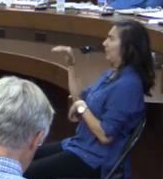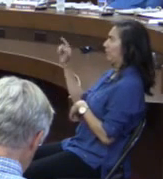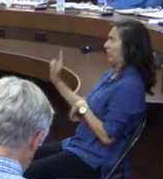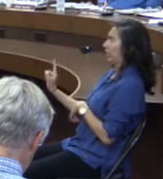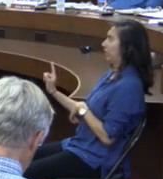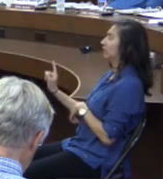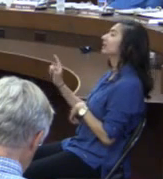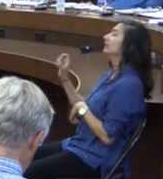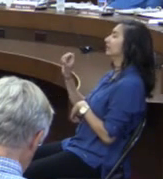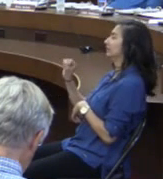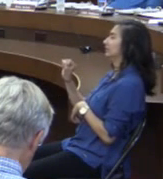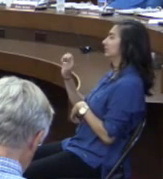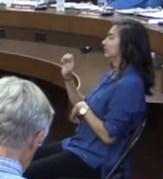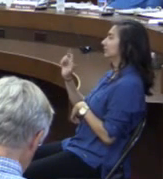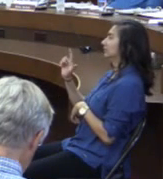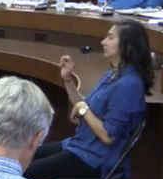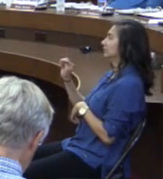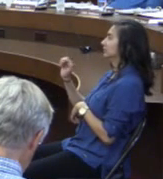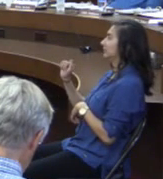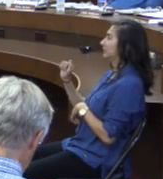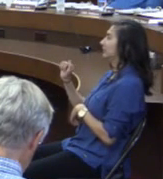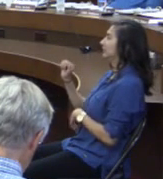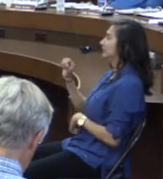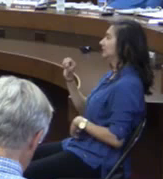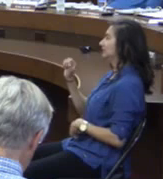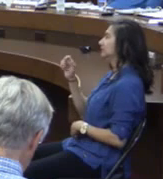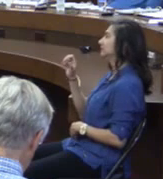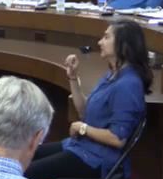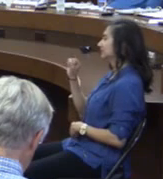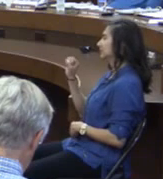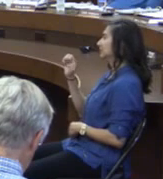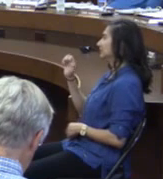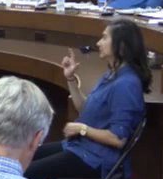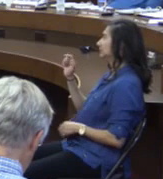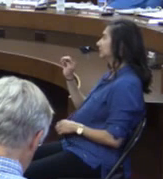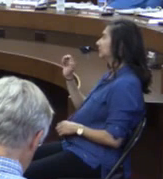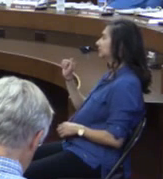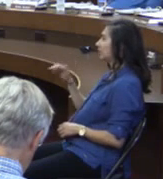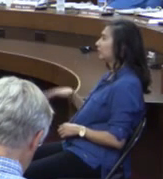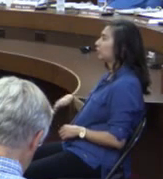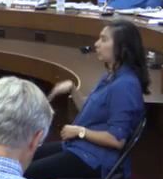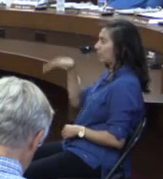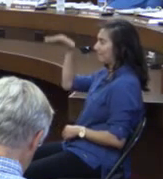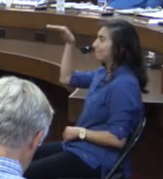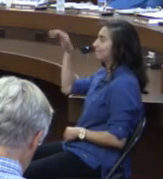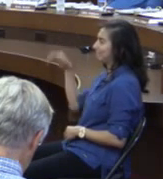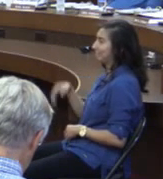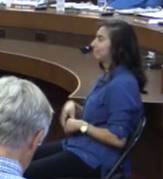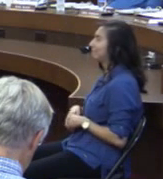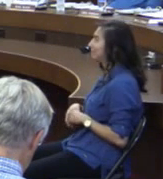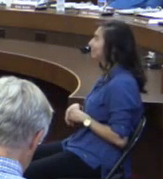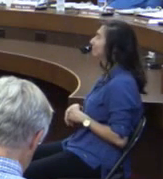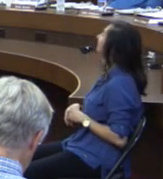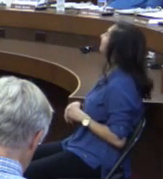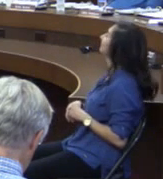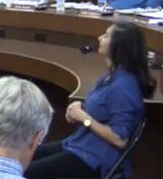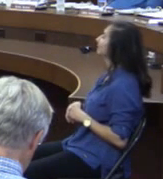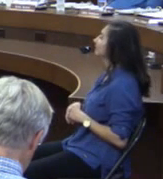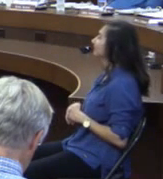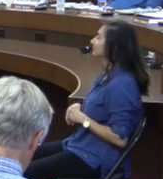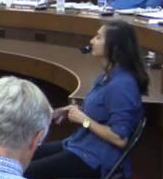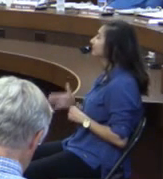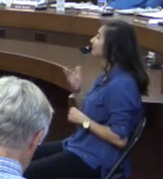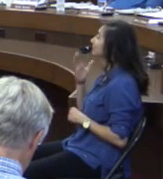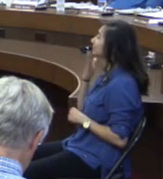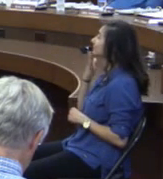also? I grew up in Selma. Okay. Born and raised in Selma, and then I live in Kingsburg, 7 minutes away. Got it. Yeah. Okay. Well,